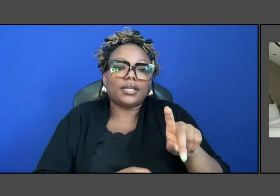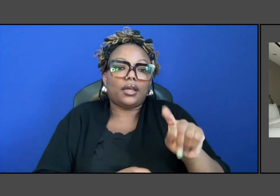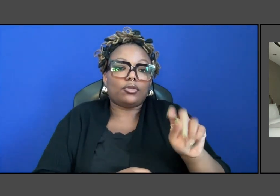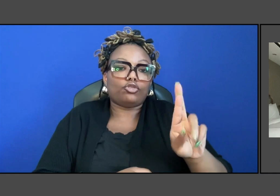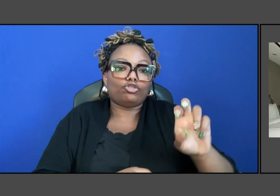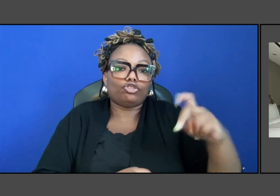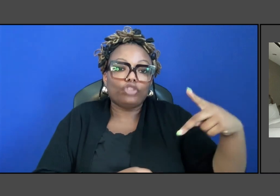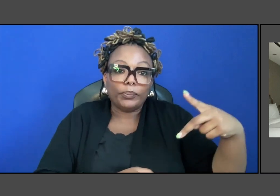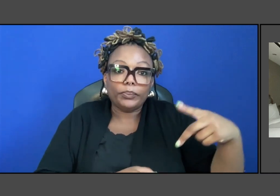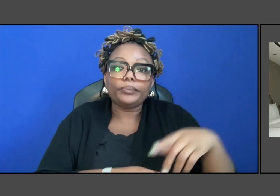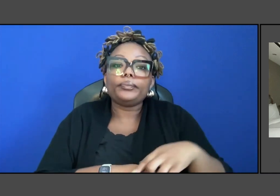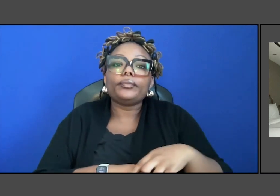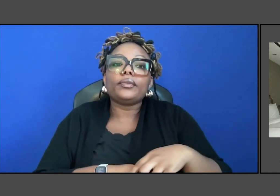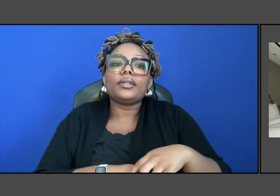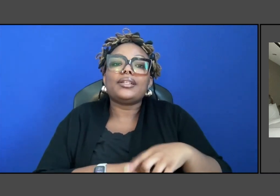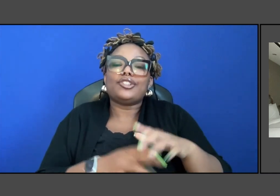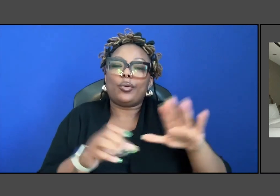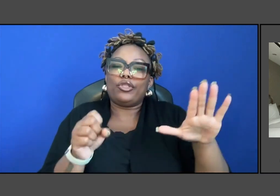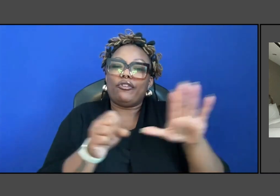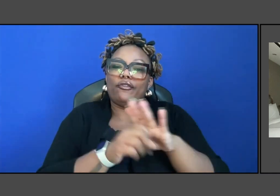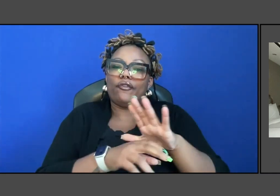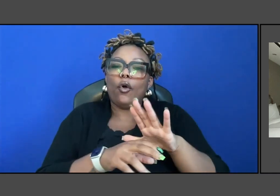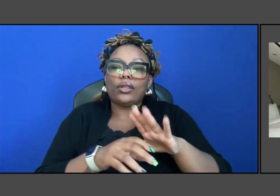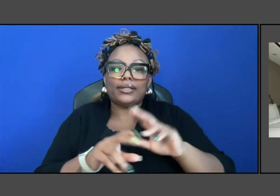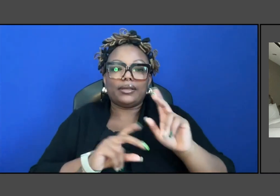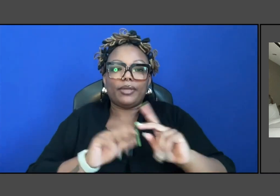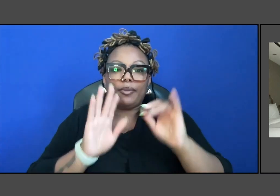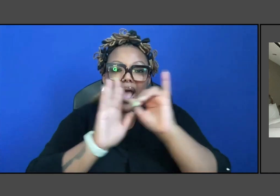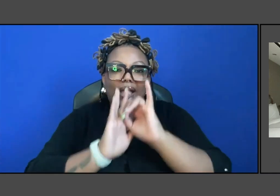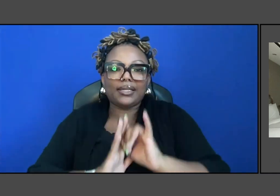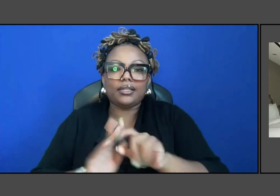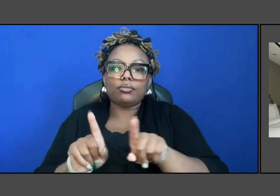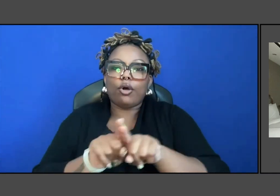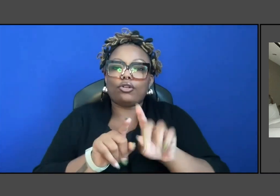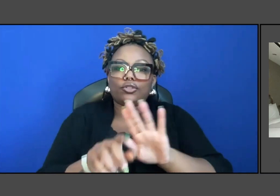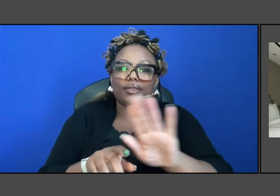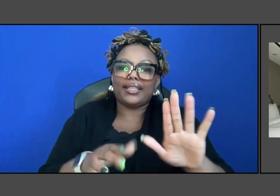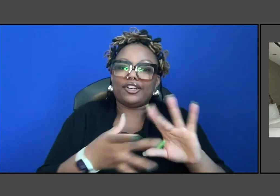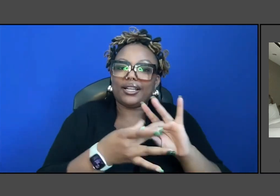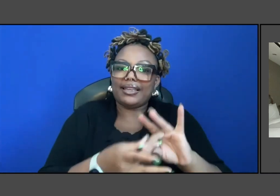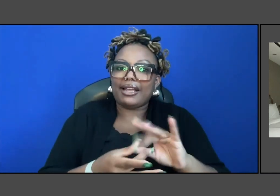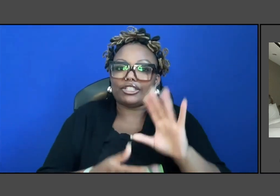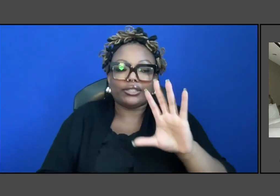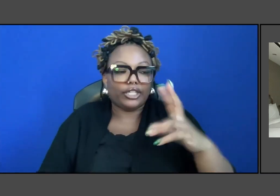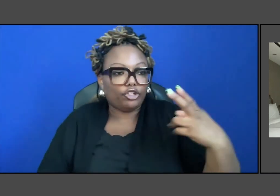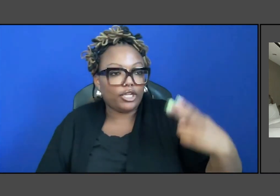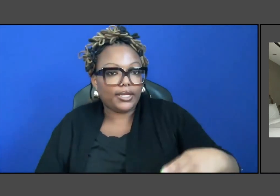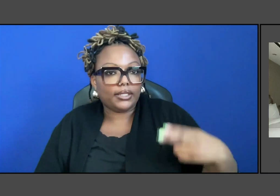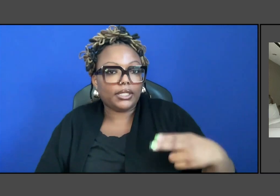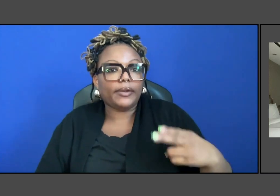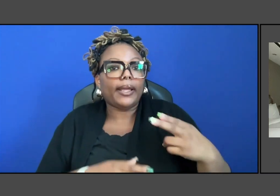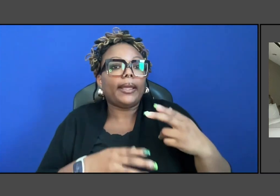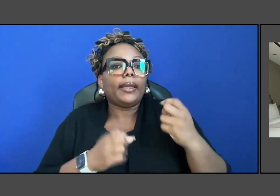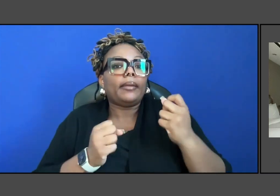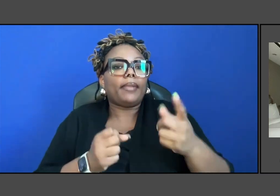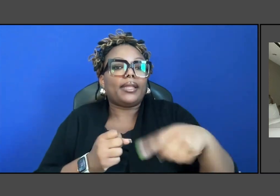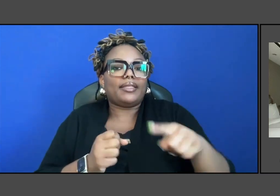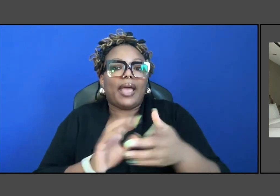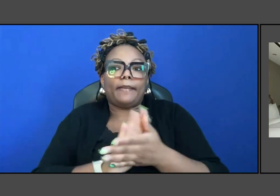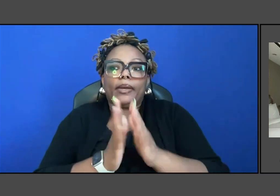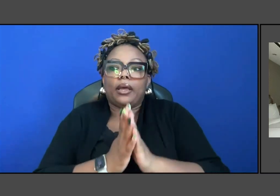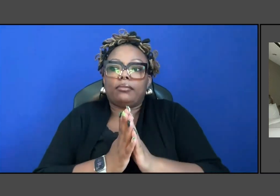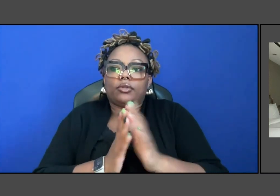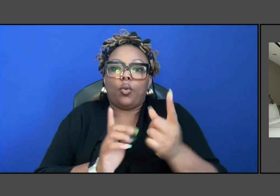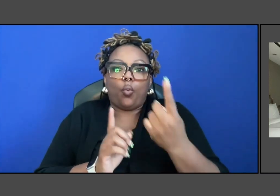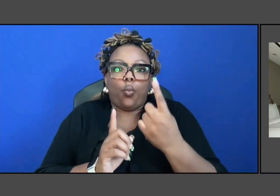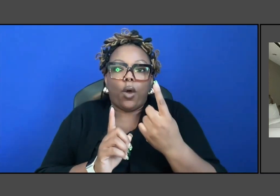the fullness of people's identities, as well as their connections, their history, a lot of that gets one-dimensionalized in our